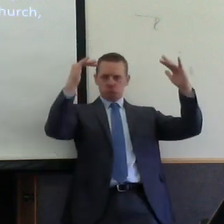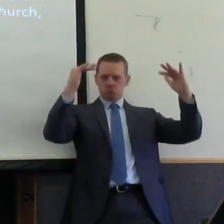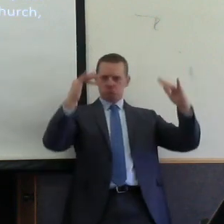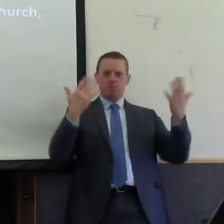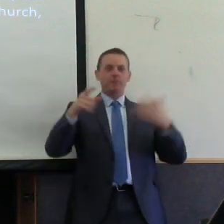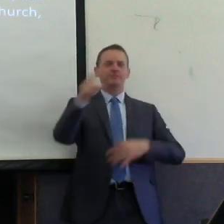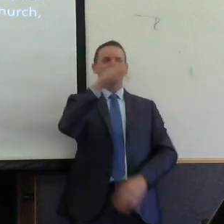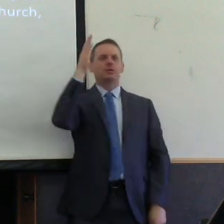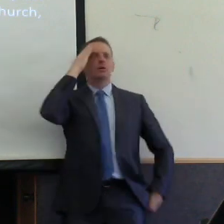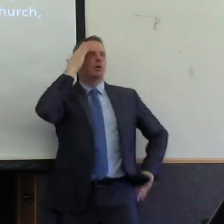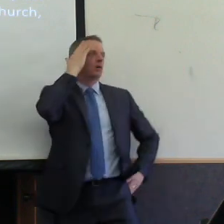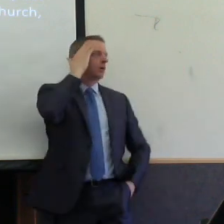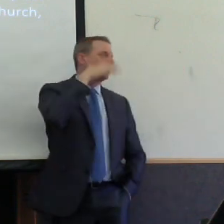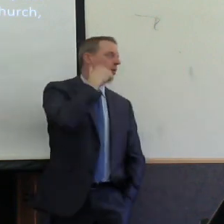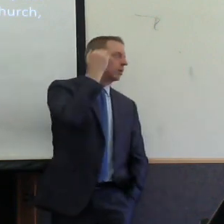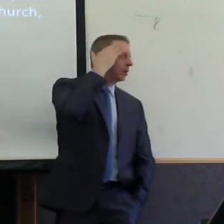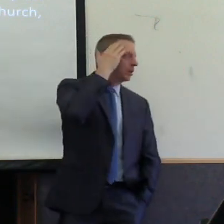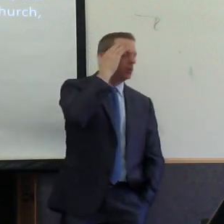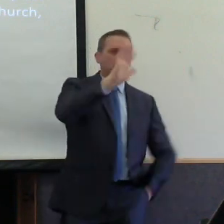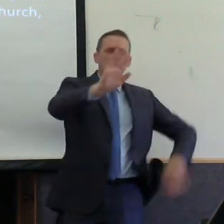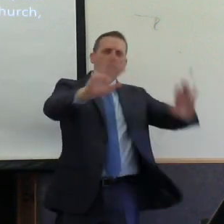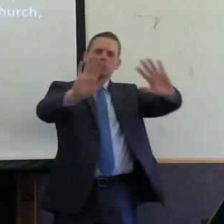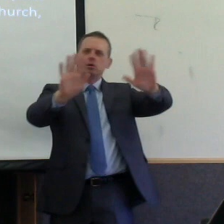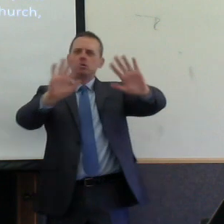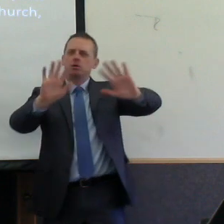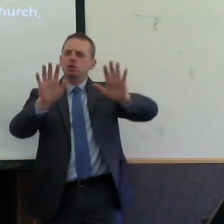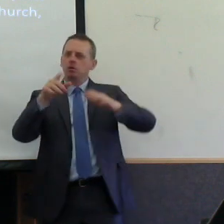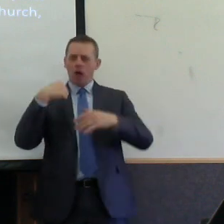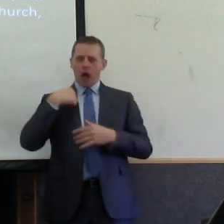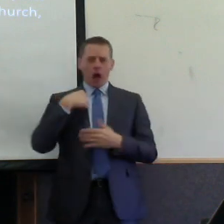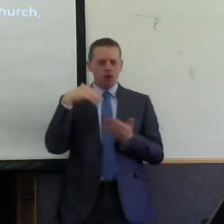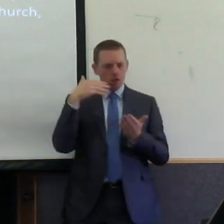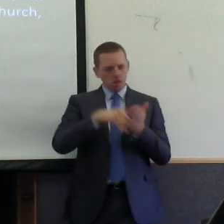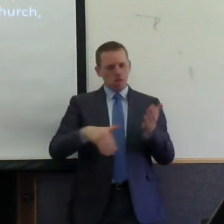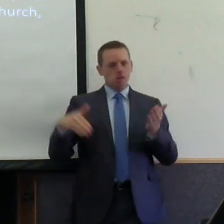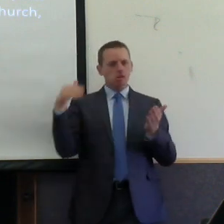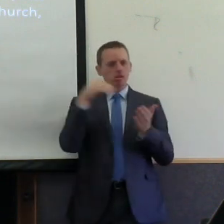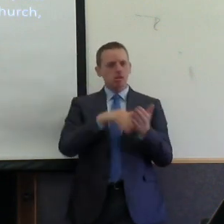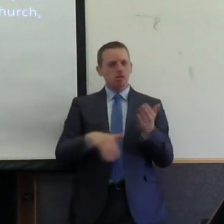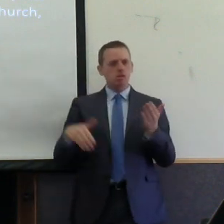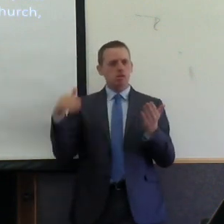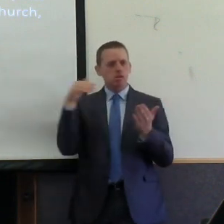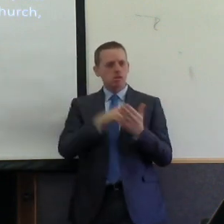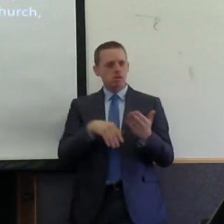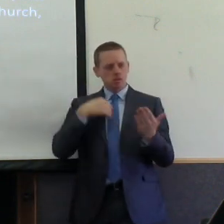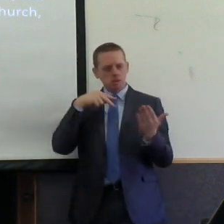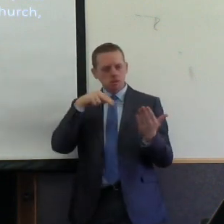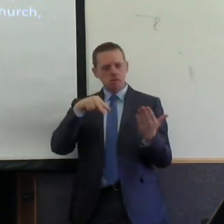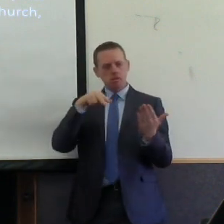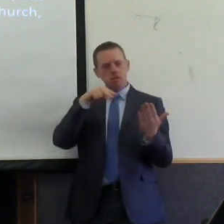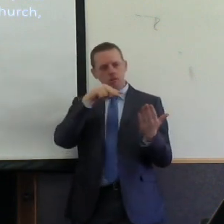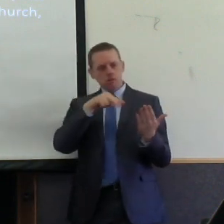house. Now that we talk about the husband and the wife role, we've got to know the husband now. No.